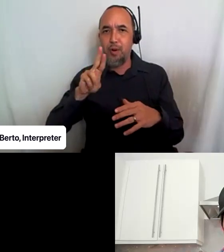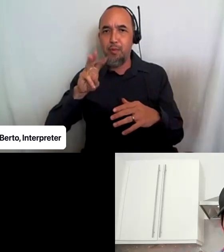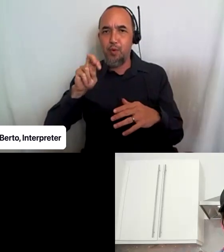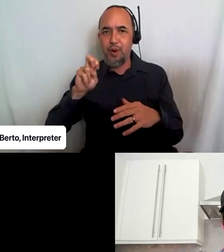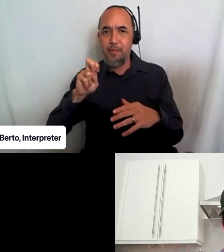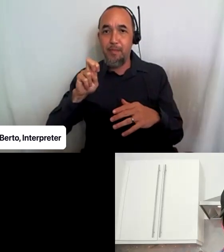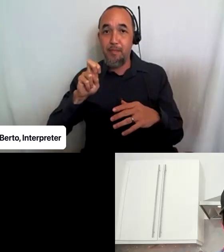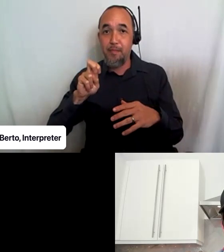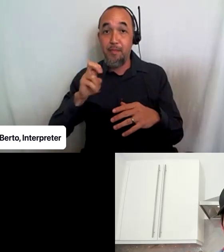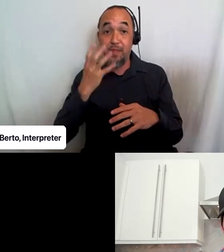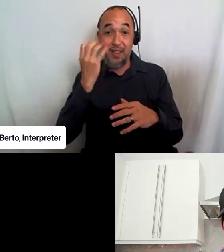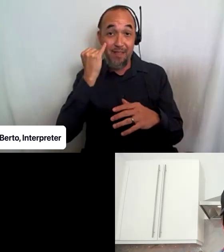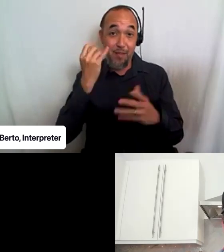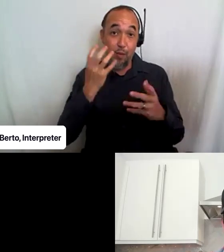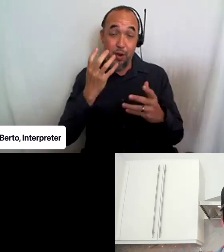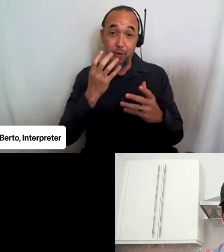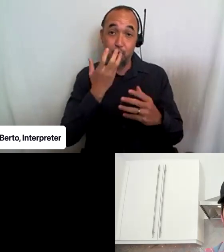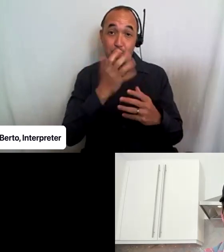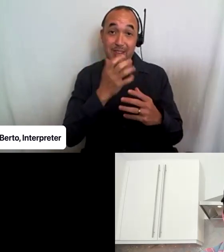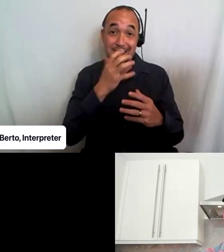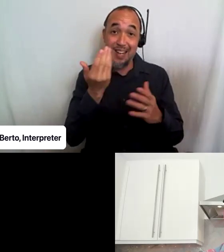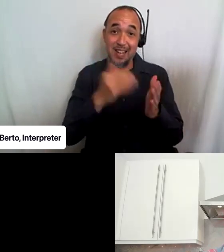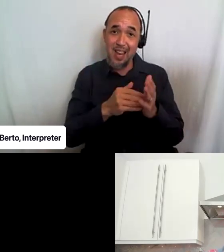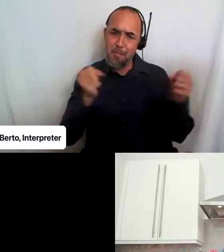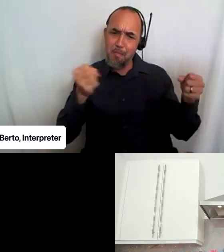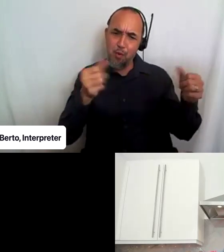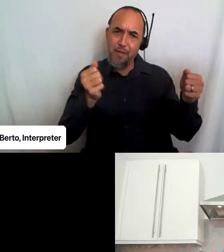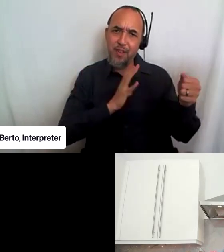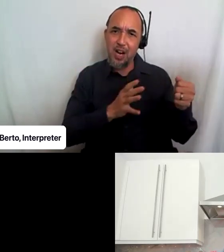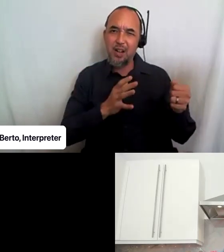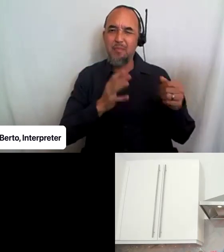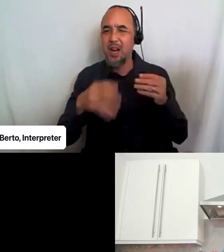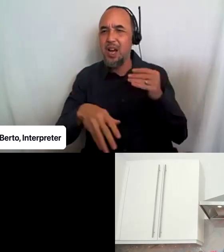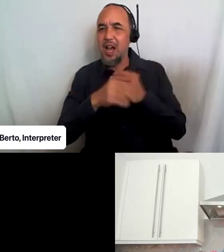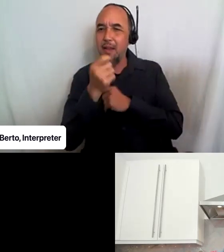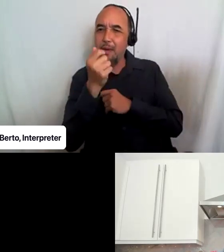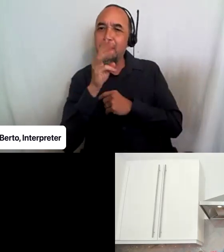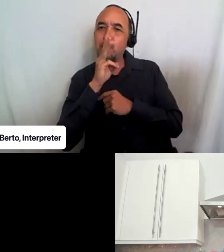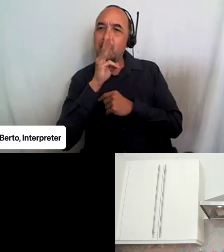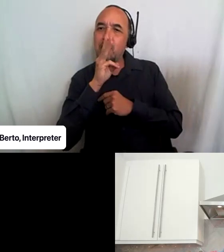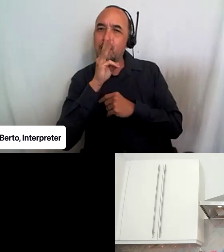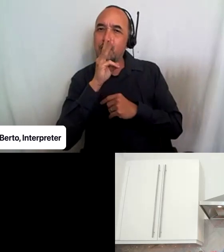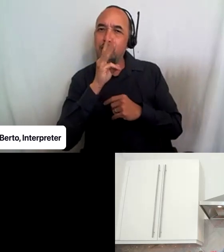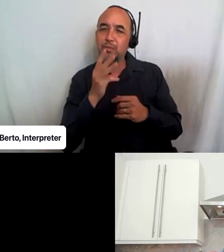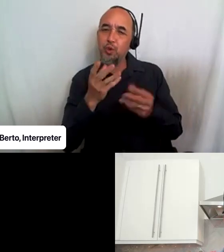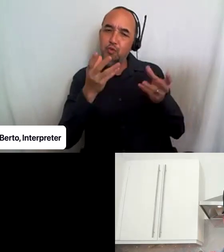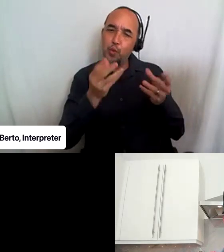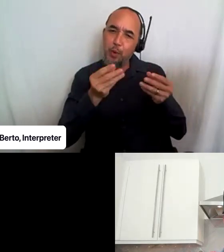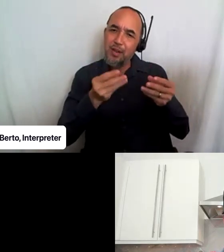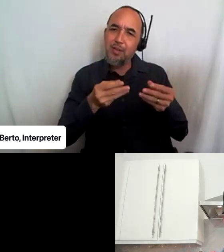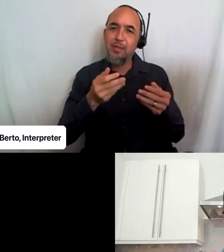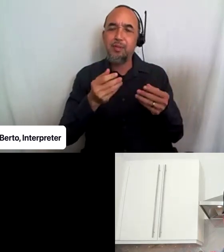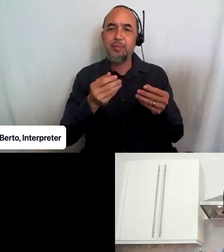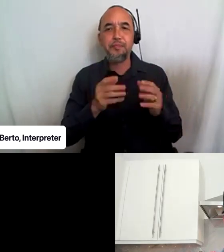fastest way to heat it up again and eat it. Sometimes I like to add a little bit of water just so it adds moisture to it and keeps it nice and